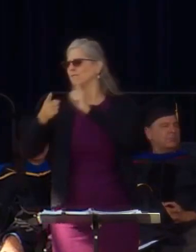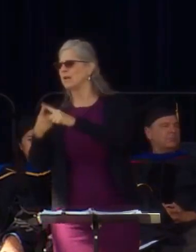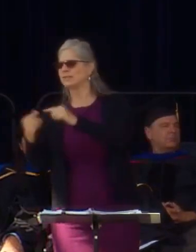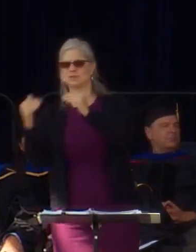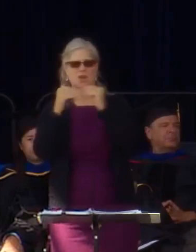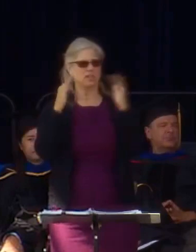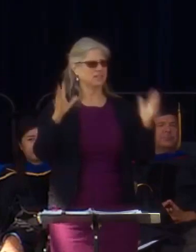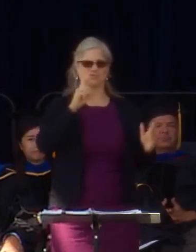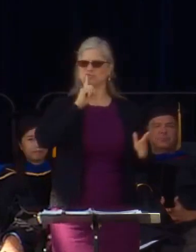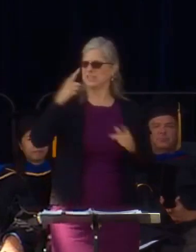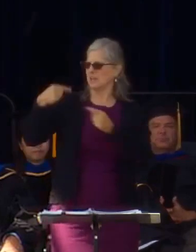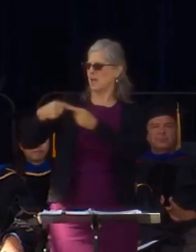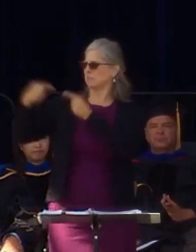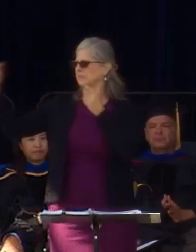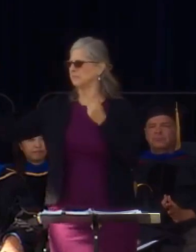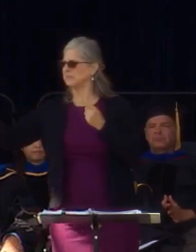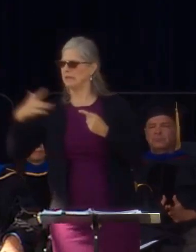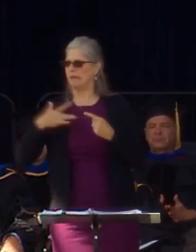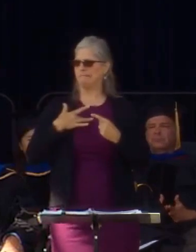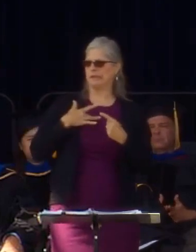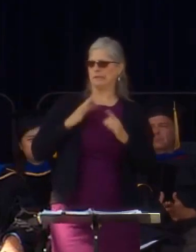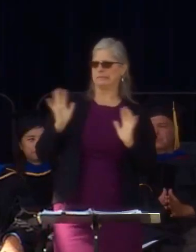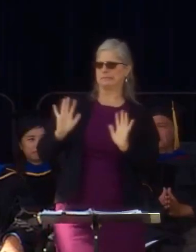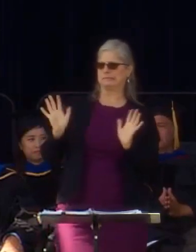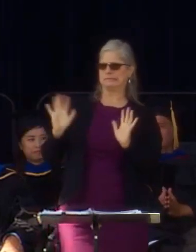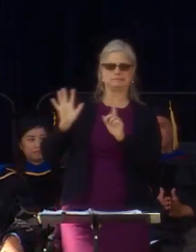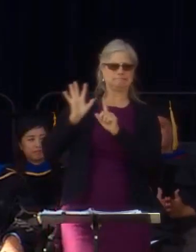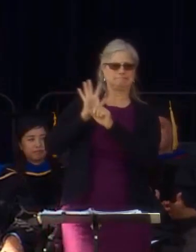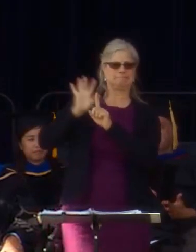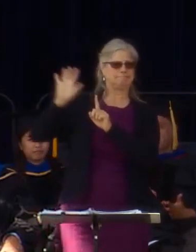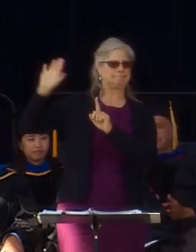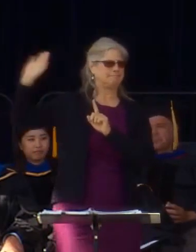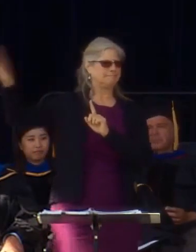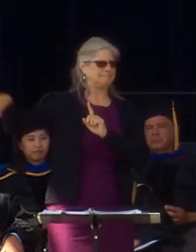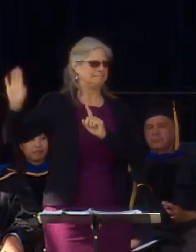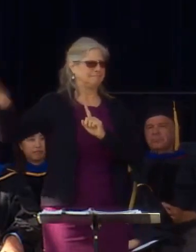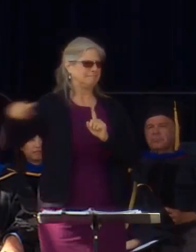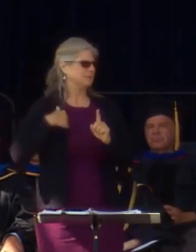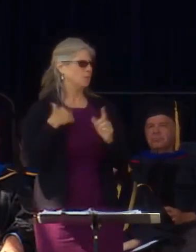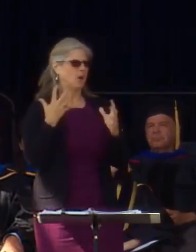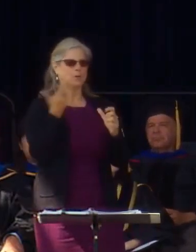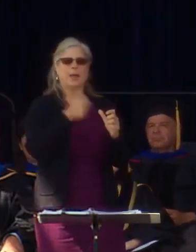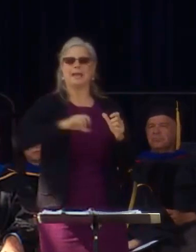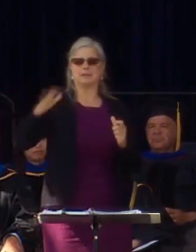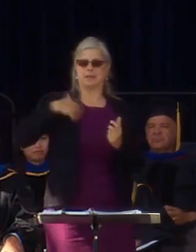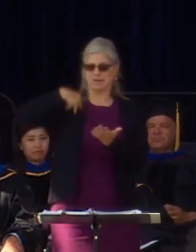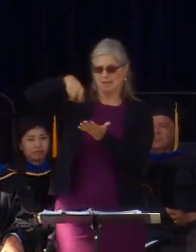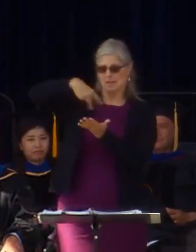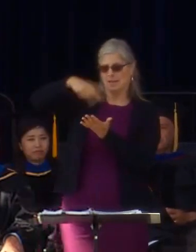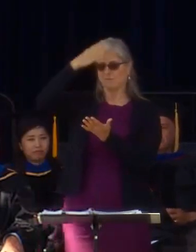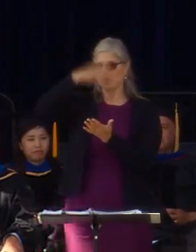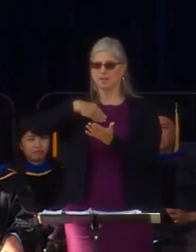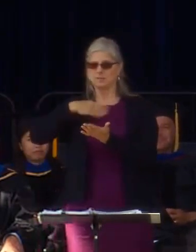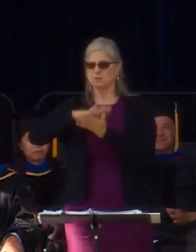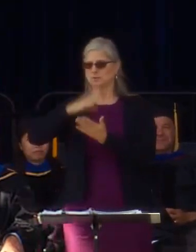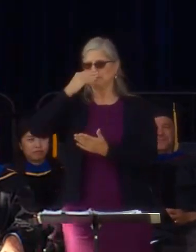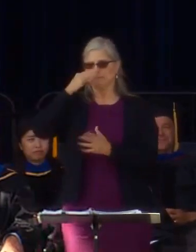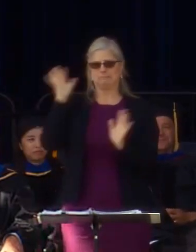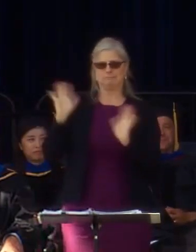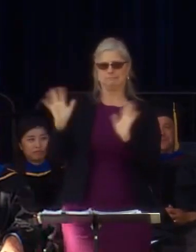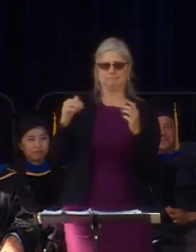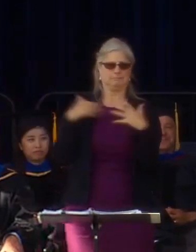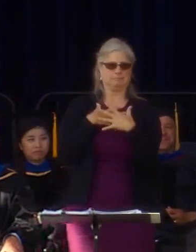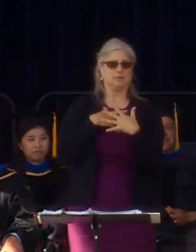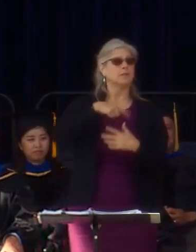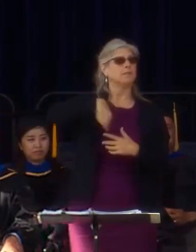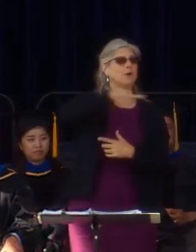who are the opposite and are introverts and who would rather do just about anything besides dance in front of the whole school. And